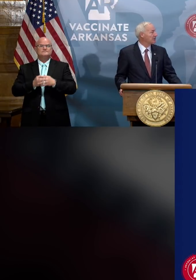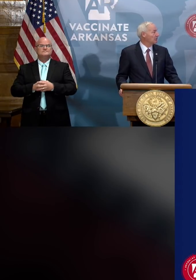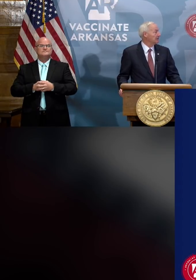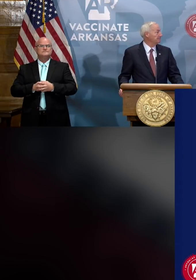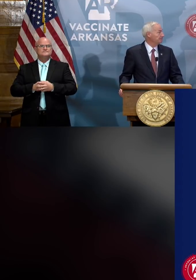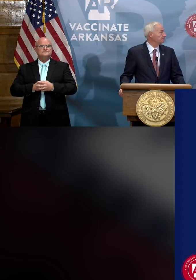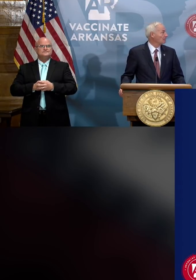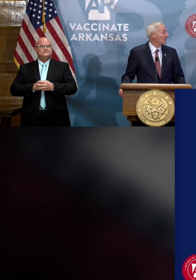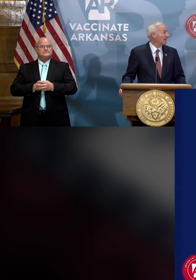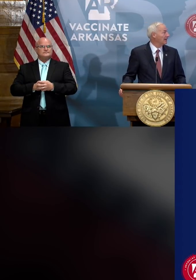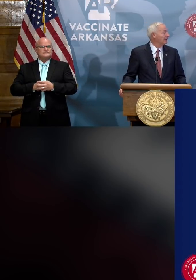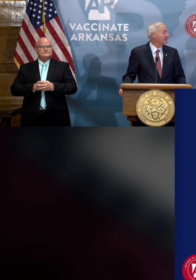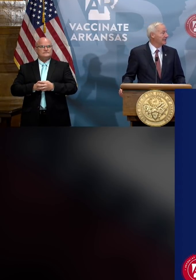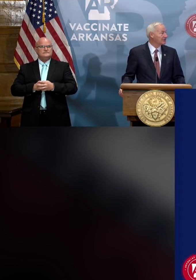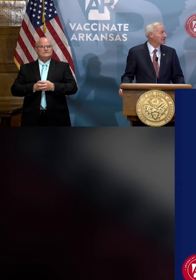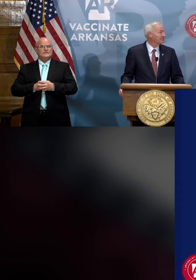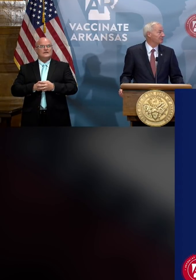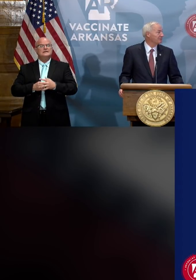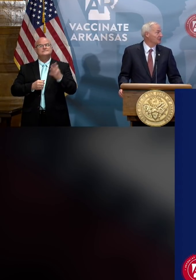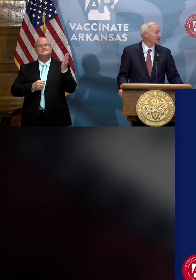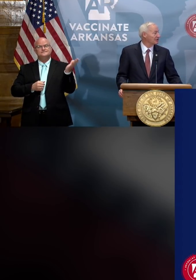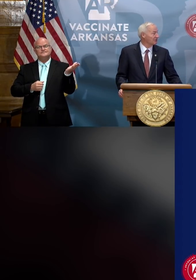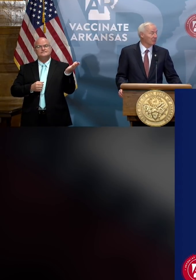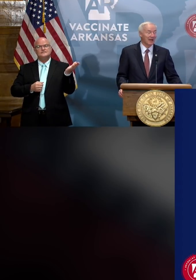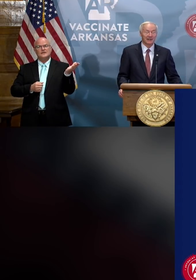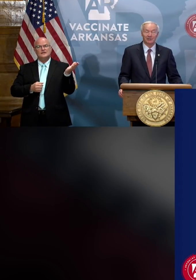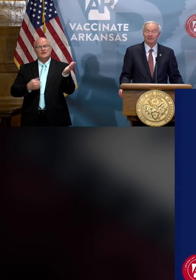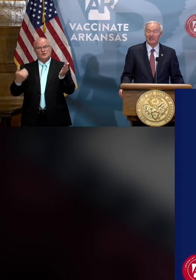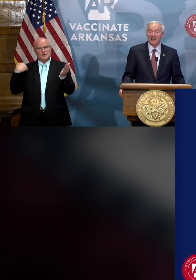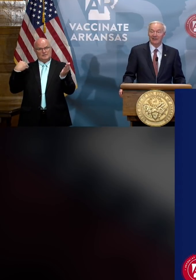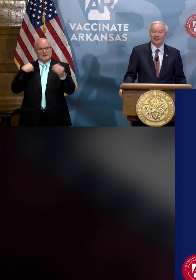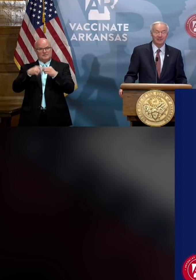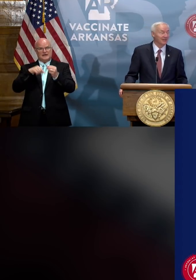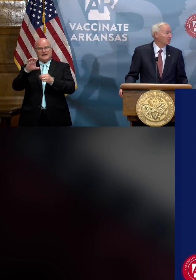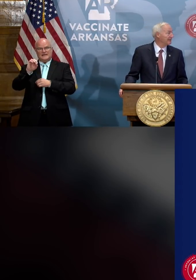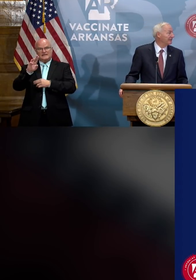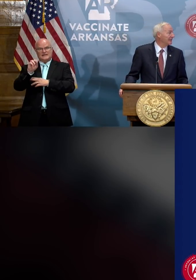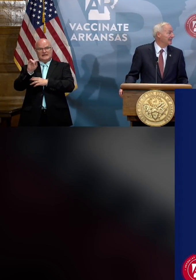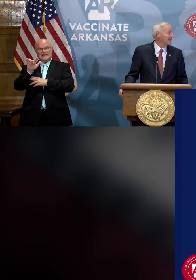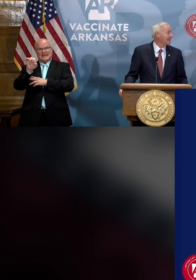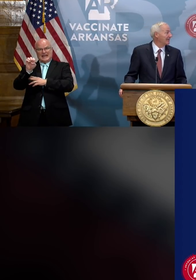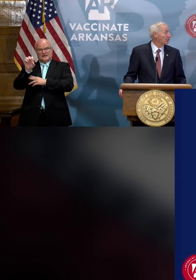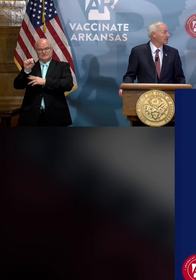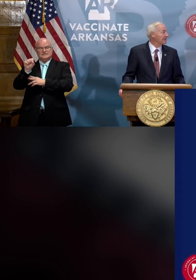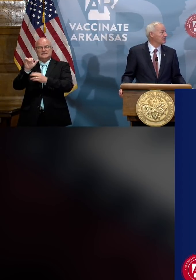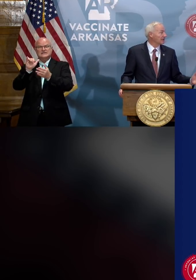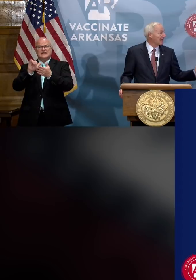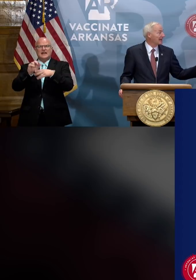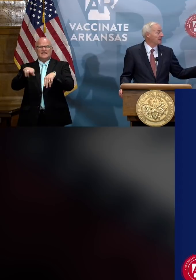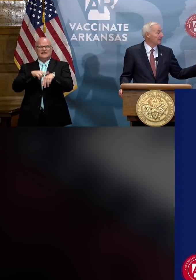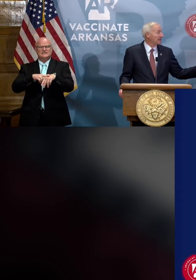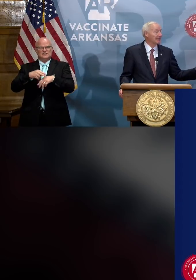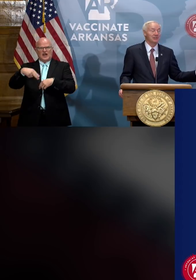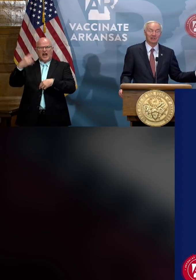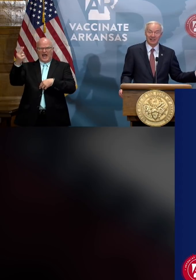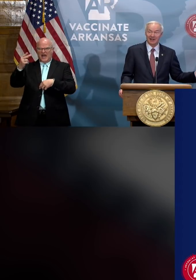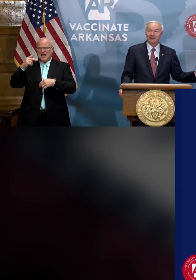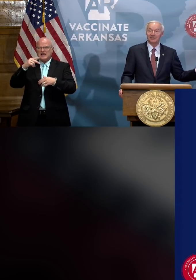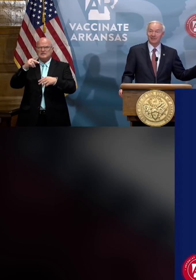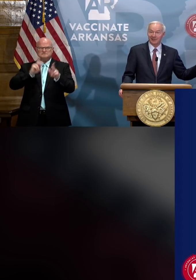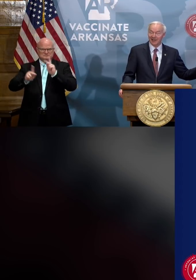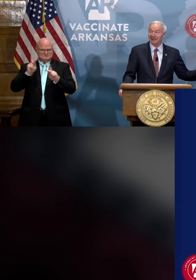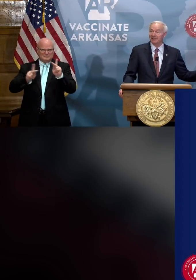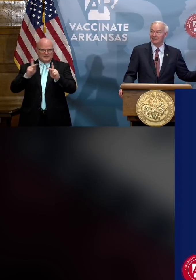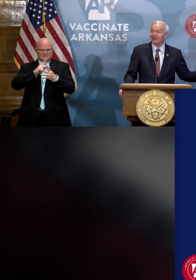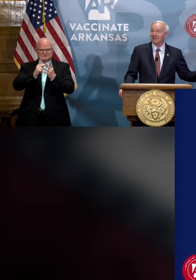to the next one. These are just a reminder of the counties that of course, these are high population